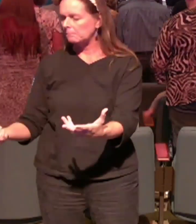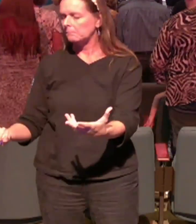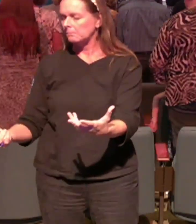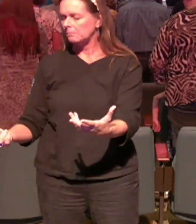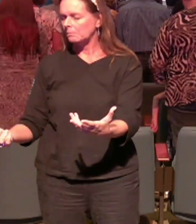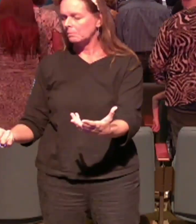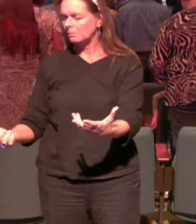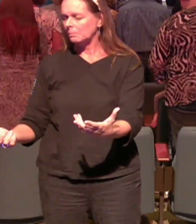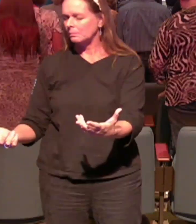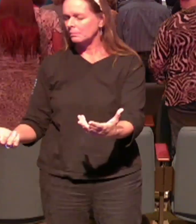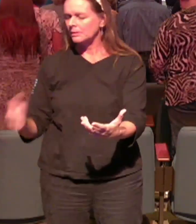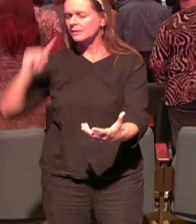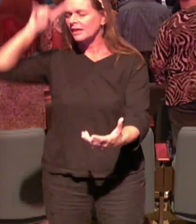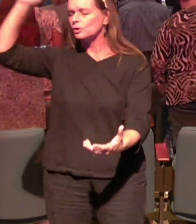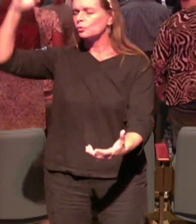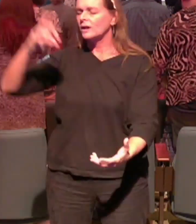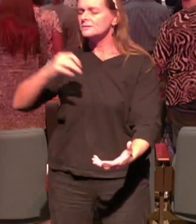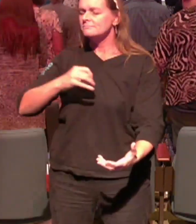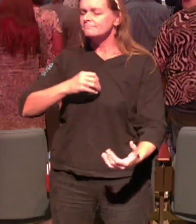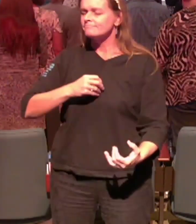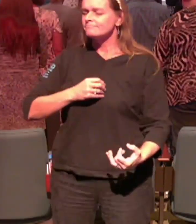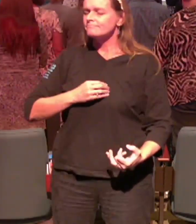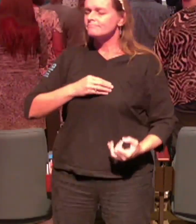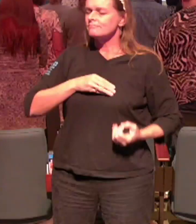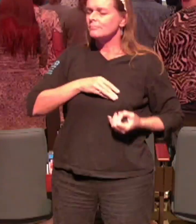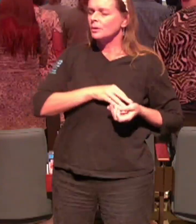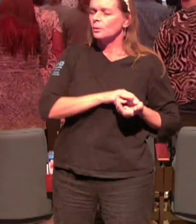God, let your grace flow through me.